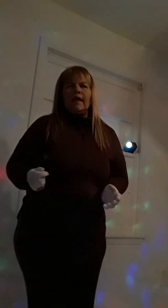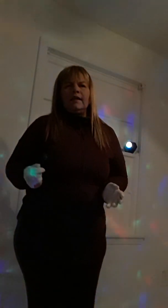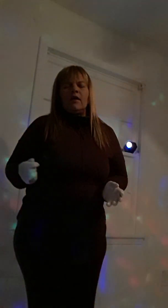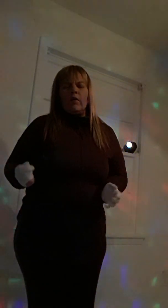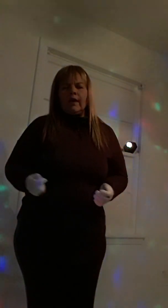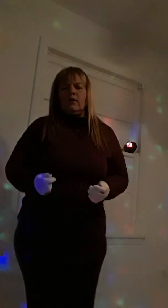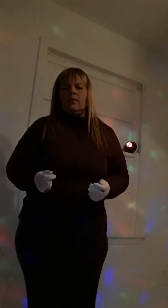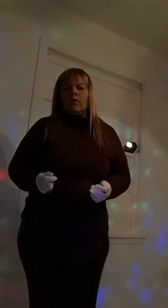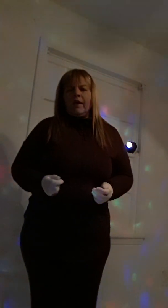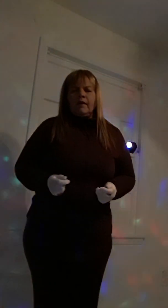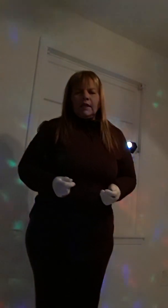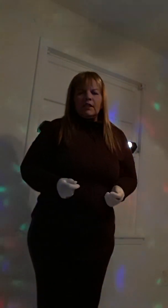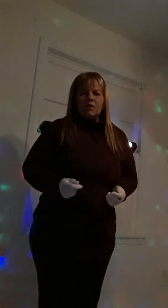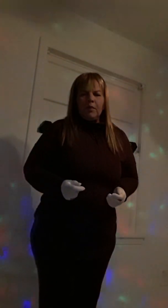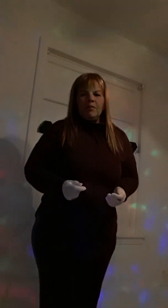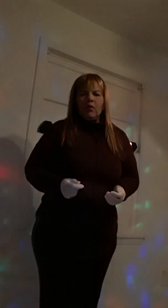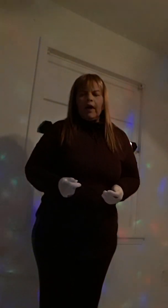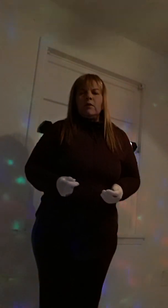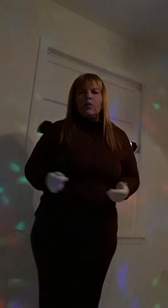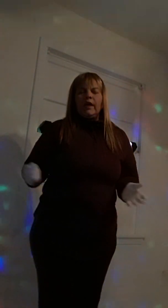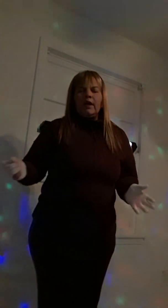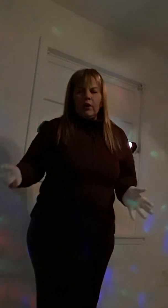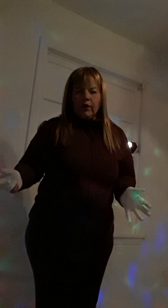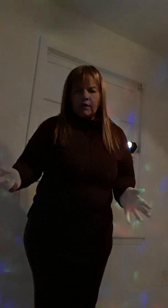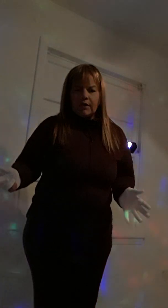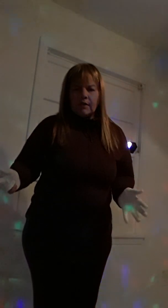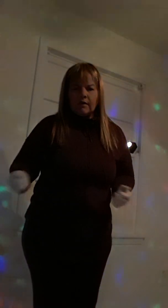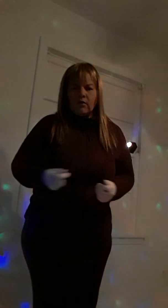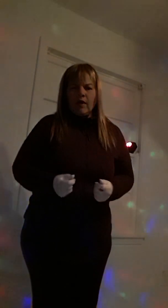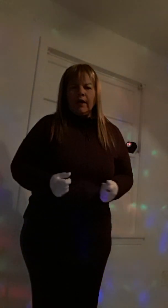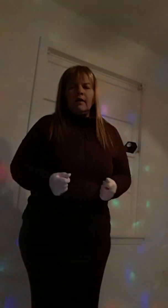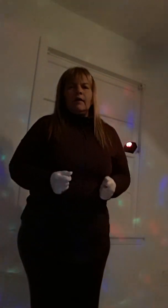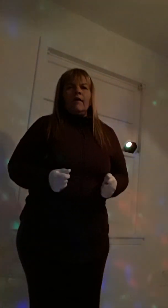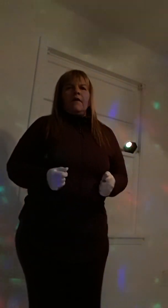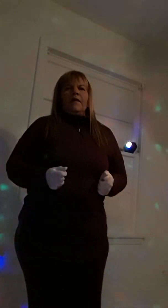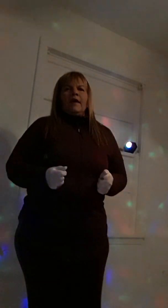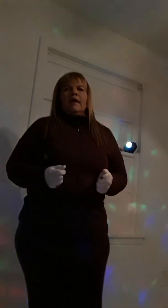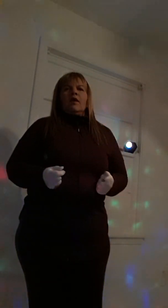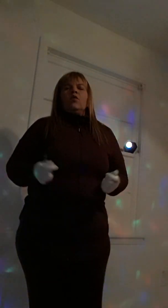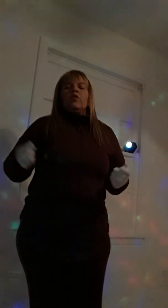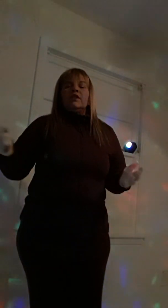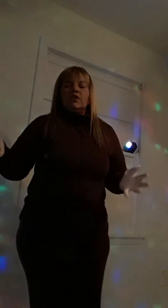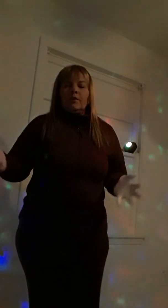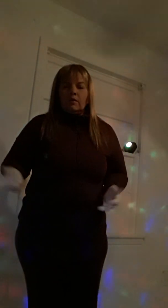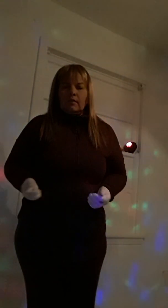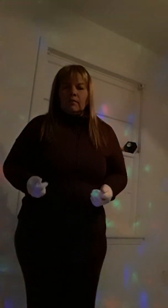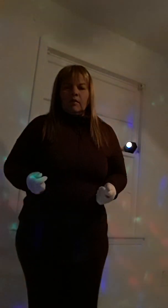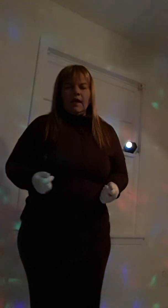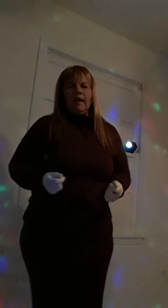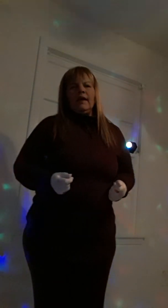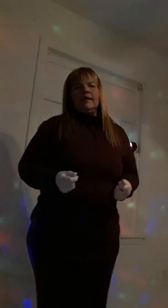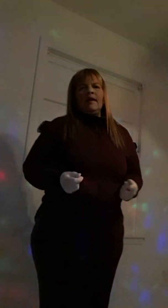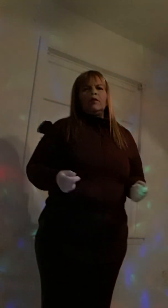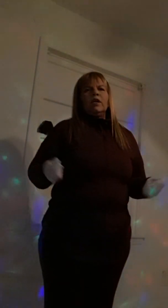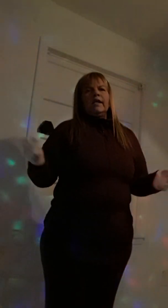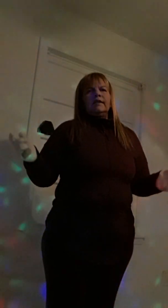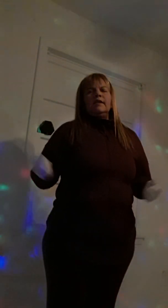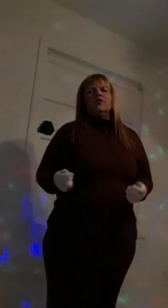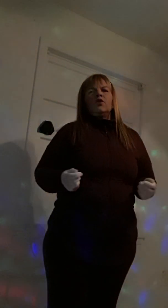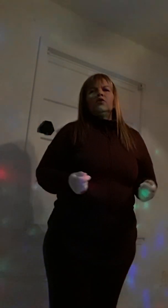de acuerdo that these people have already learned, right, de un ritmo. Y estamos agradecidos con todas